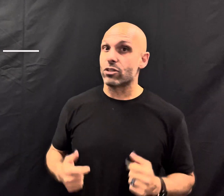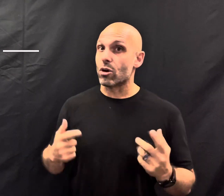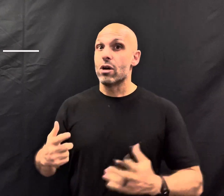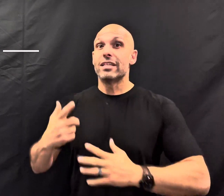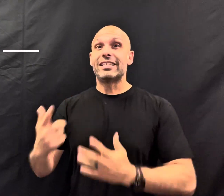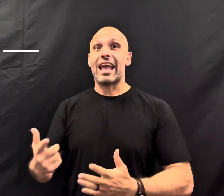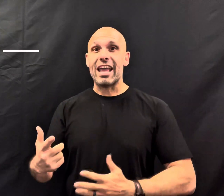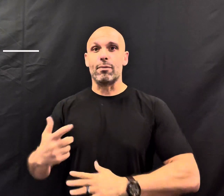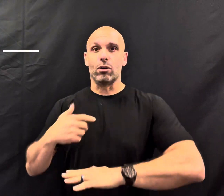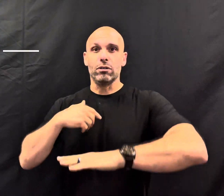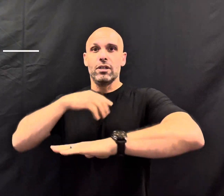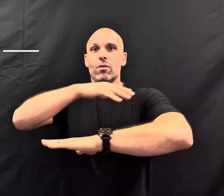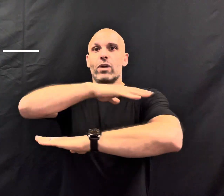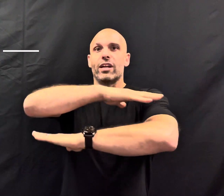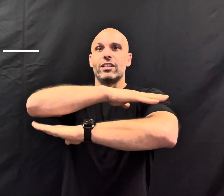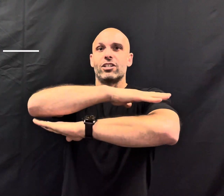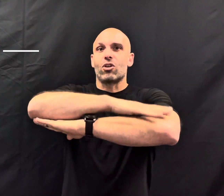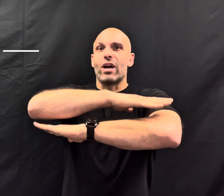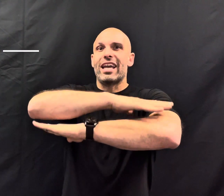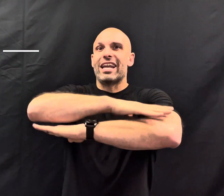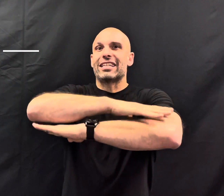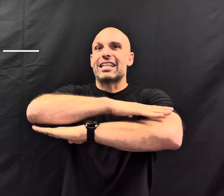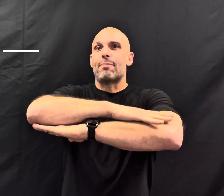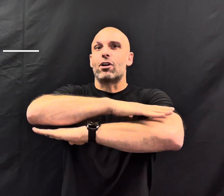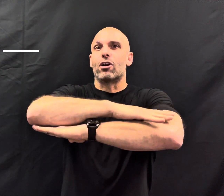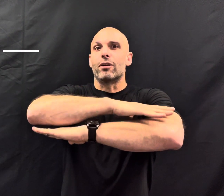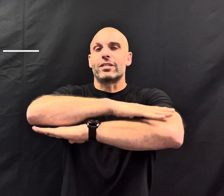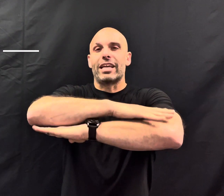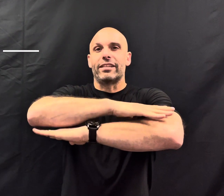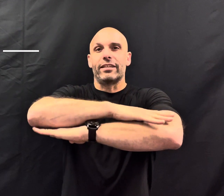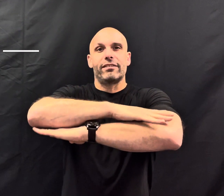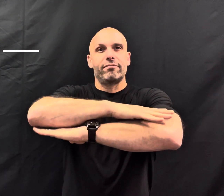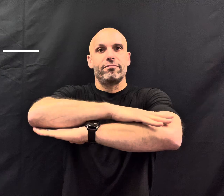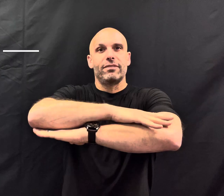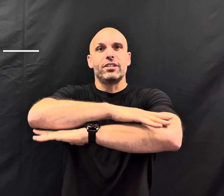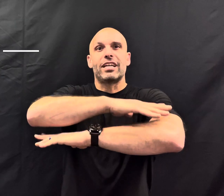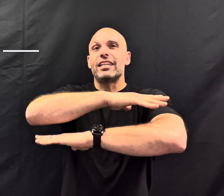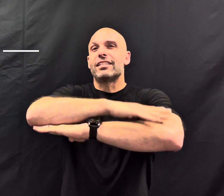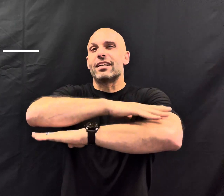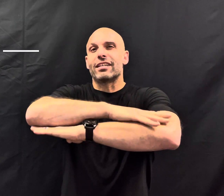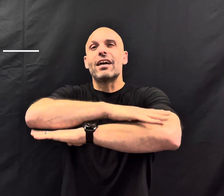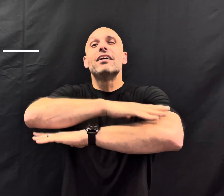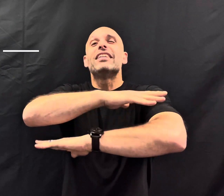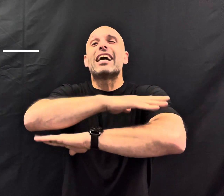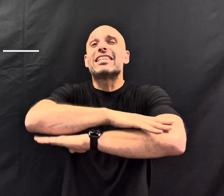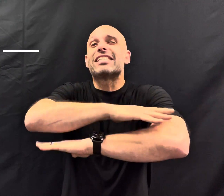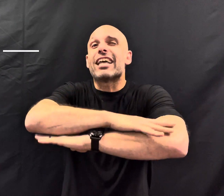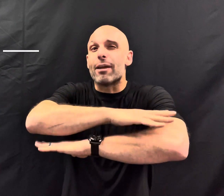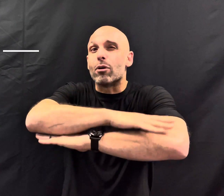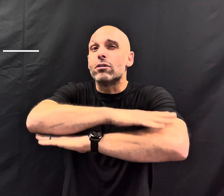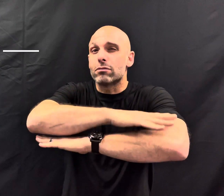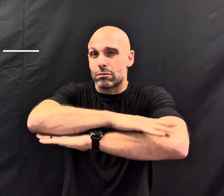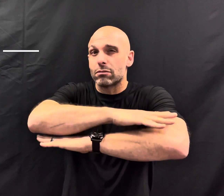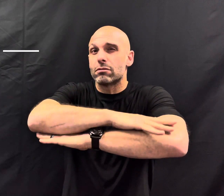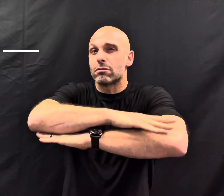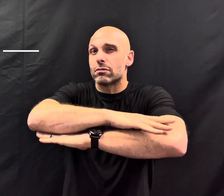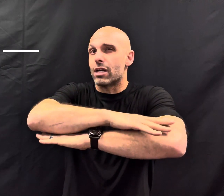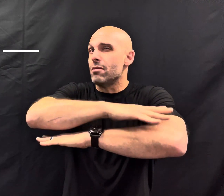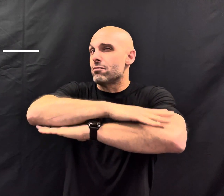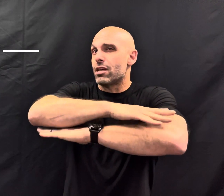So table, we're gonna just go ahead and clap our arms like this. Little tiny sign like that. That is table, okay? Table,